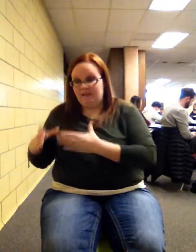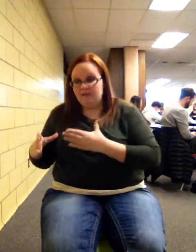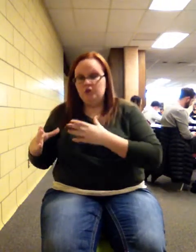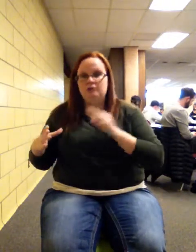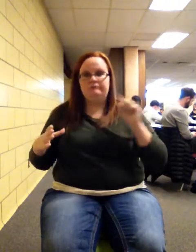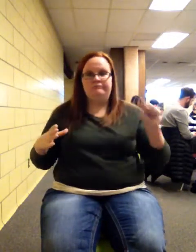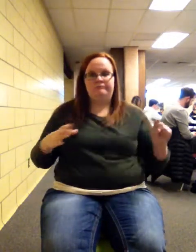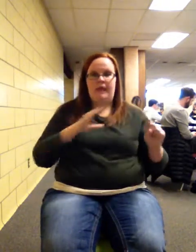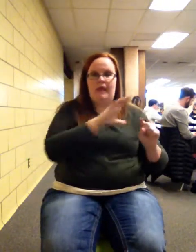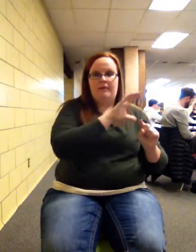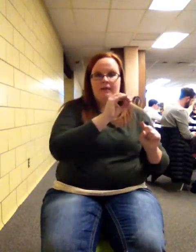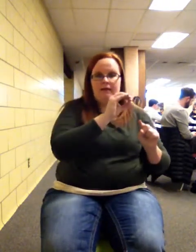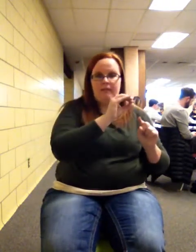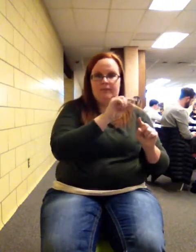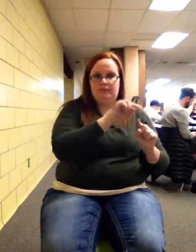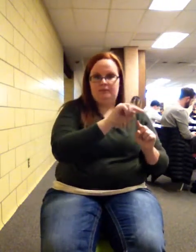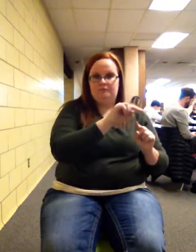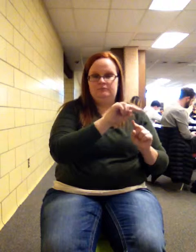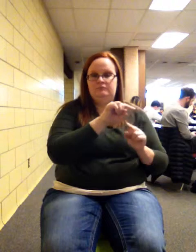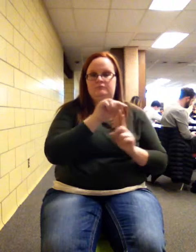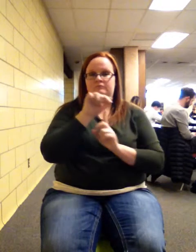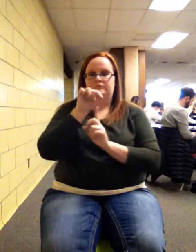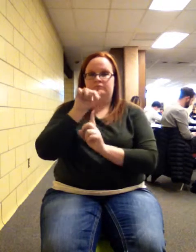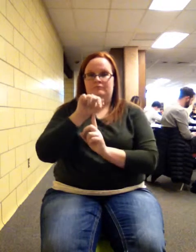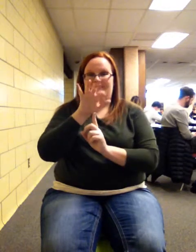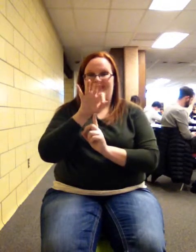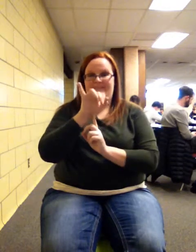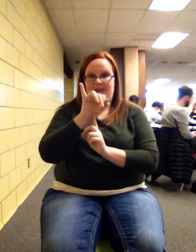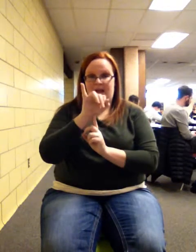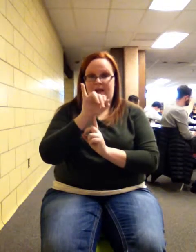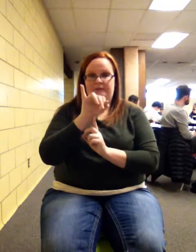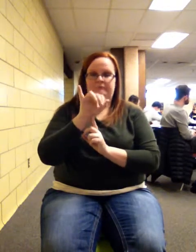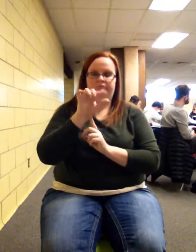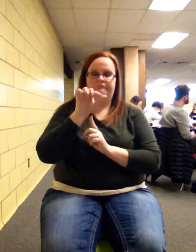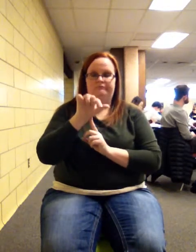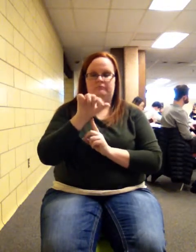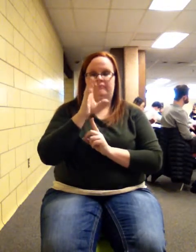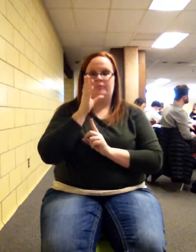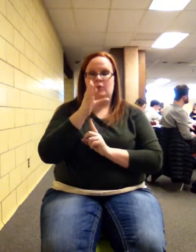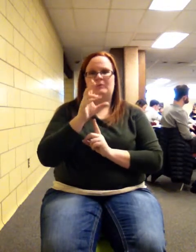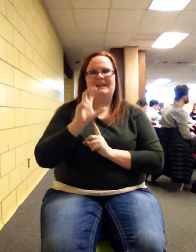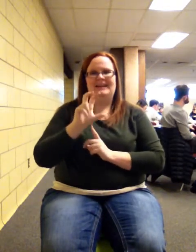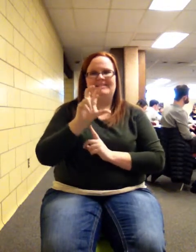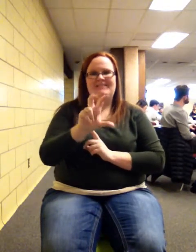So the first financial intermediary I want to give you as an example would be an investment banker.